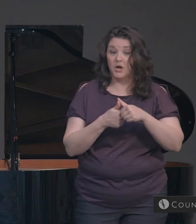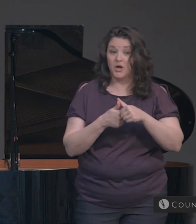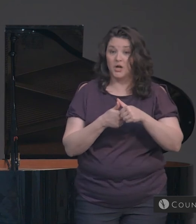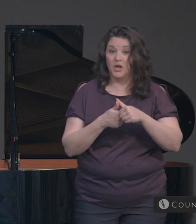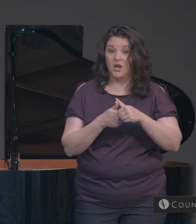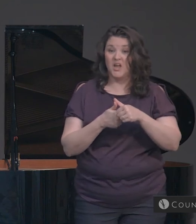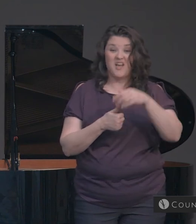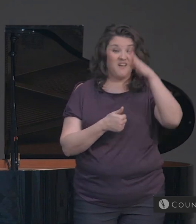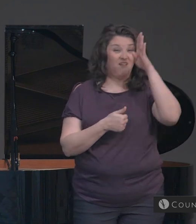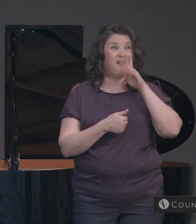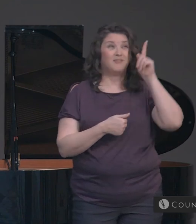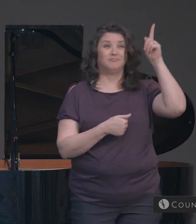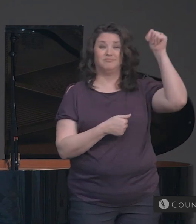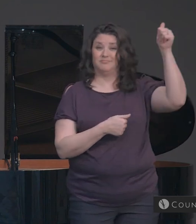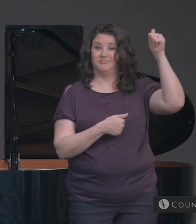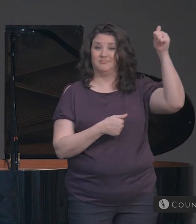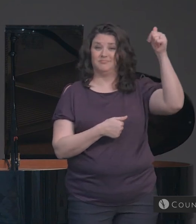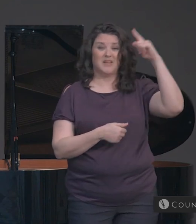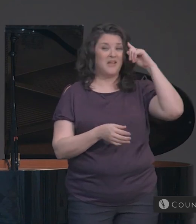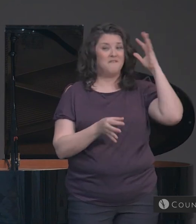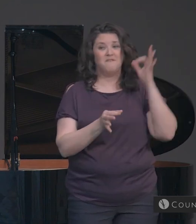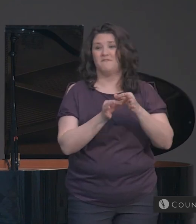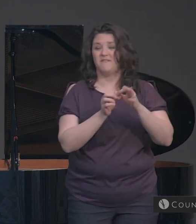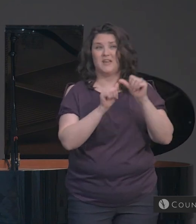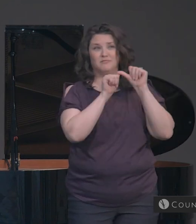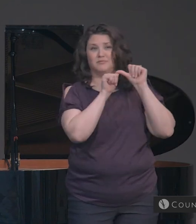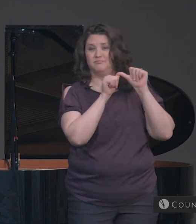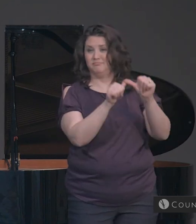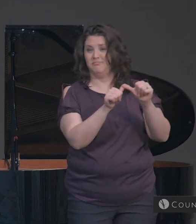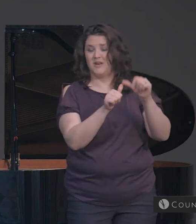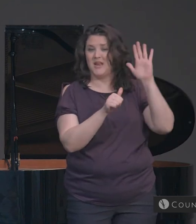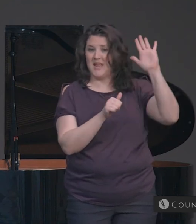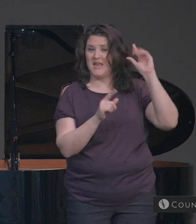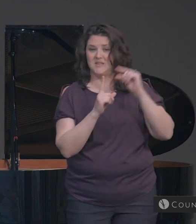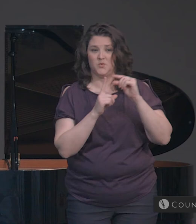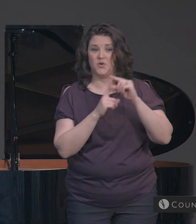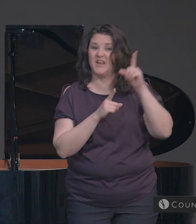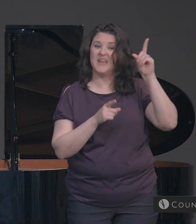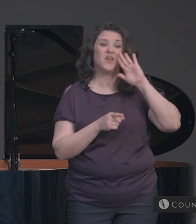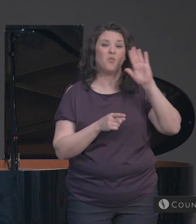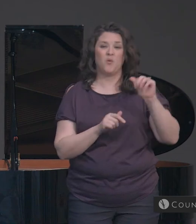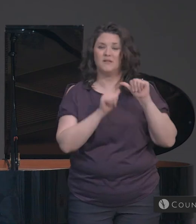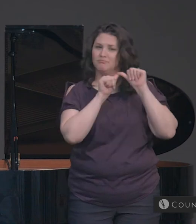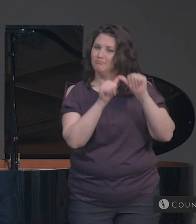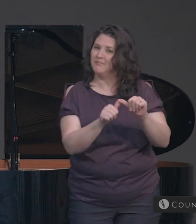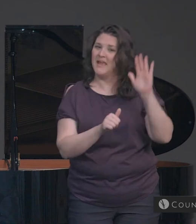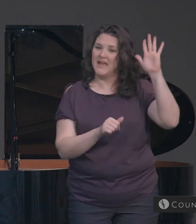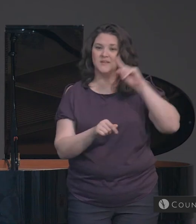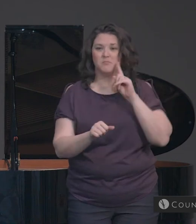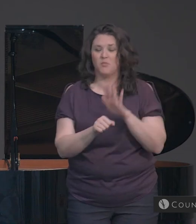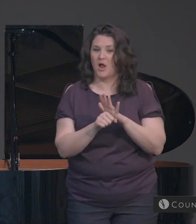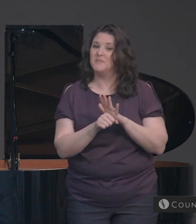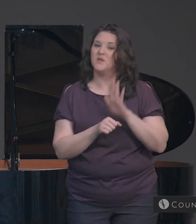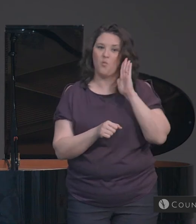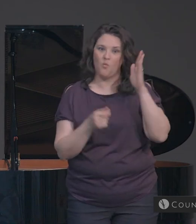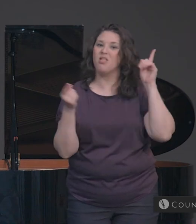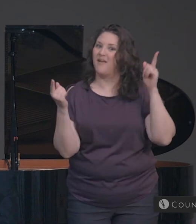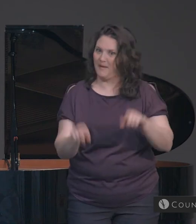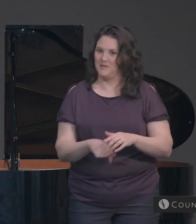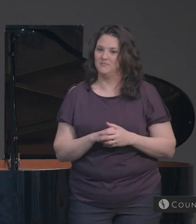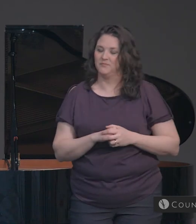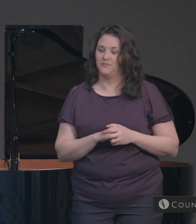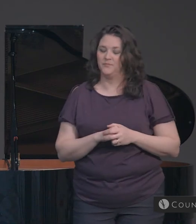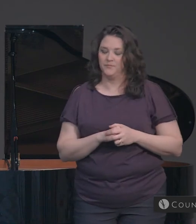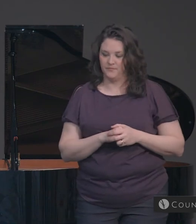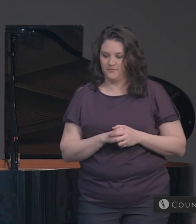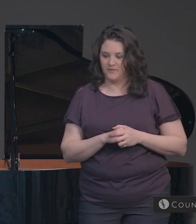they need to remember that God is faithful to his word. He will keep his promise. He will keep his promise. That's what they needed to